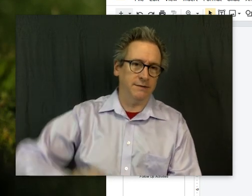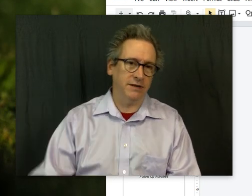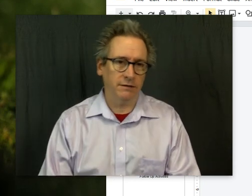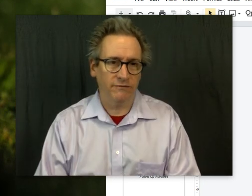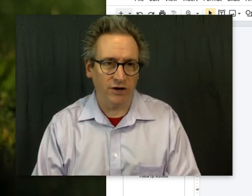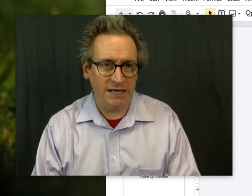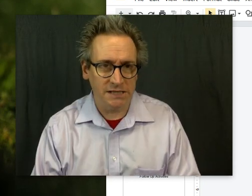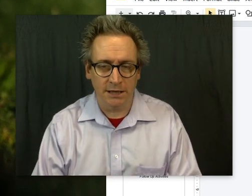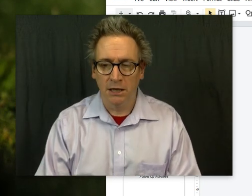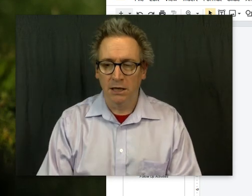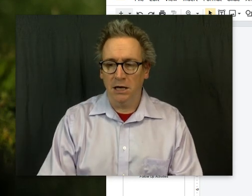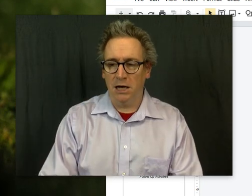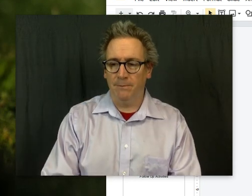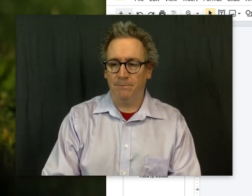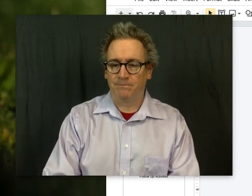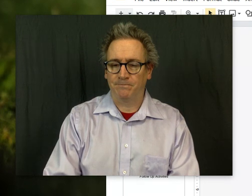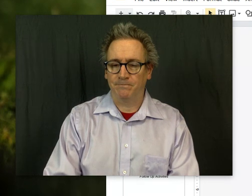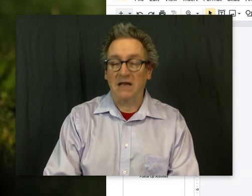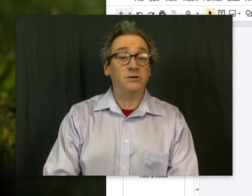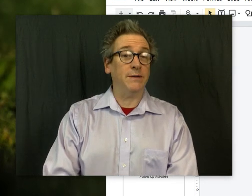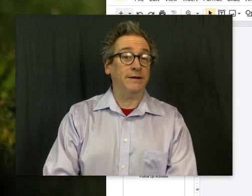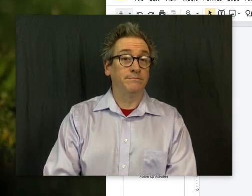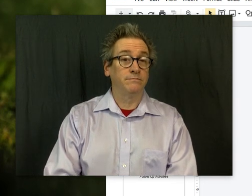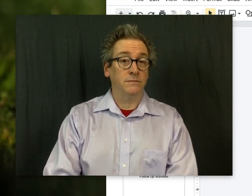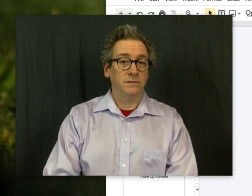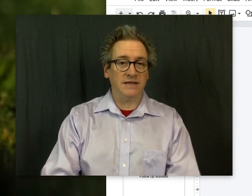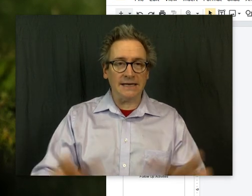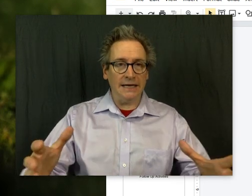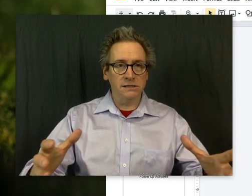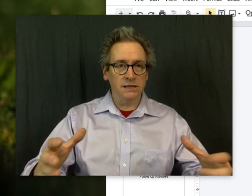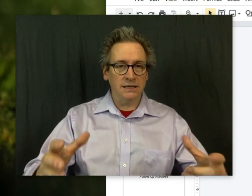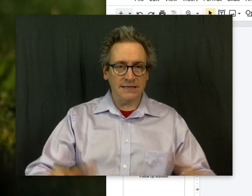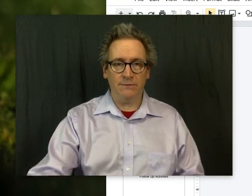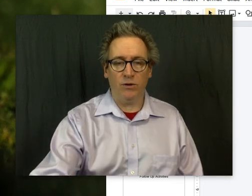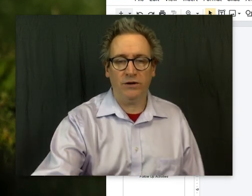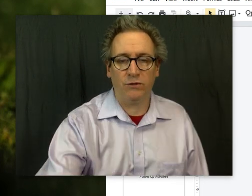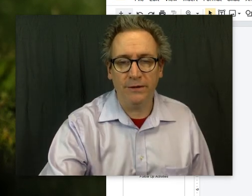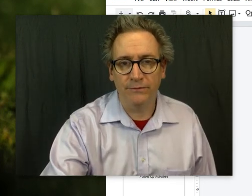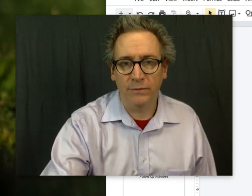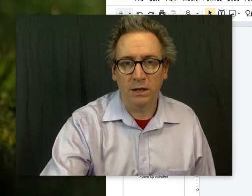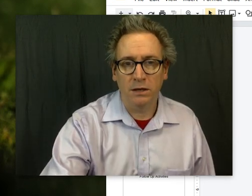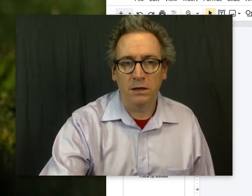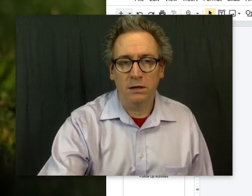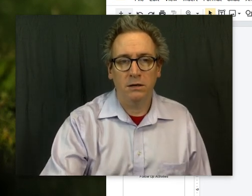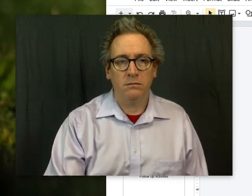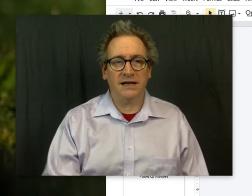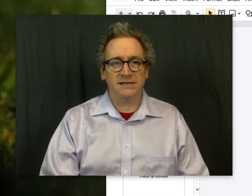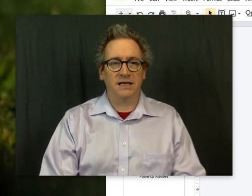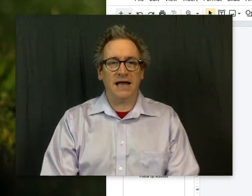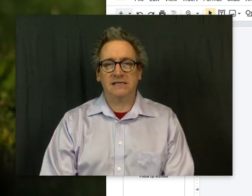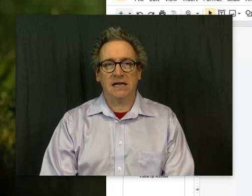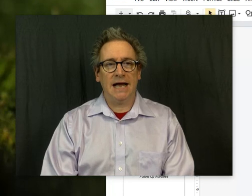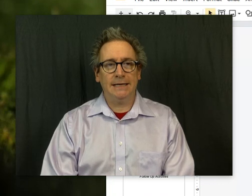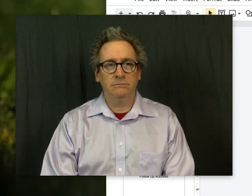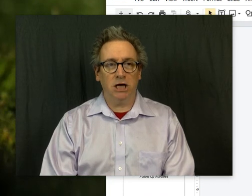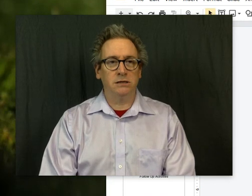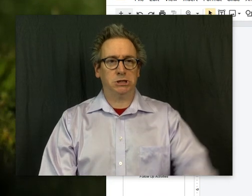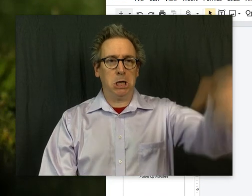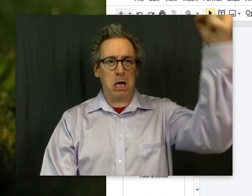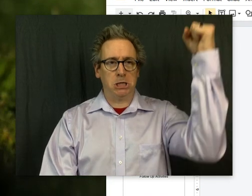create something very easily. So anyway, that is 10.3. That's the last